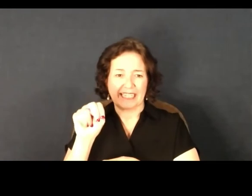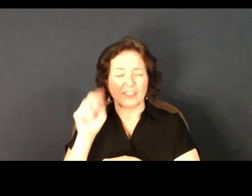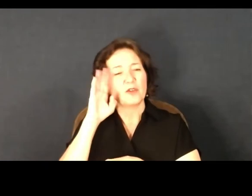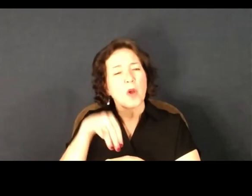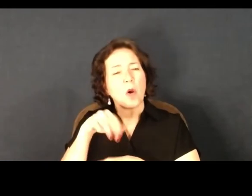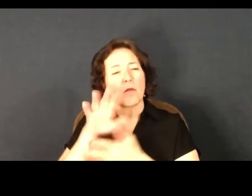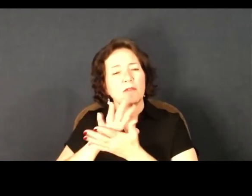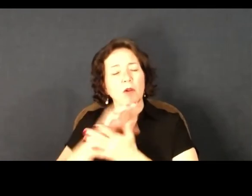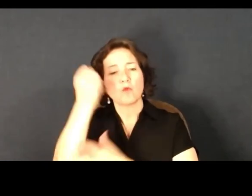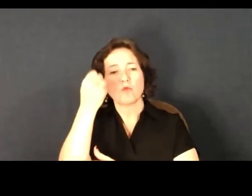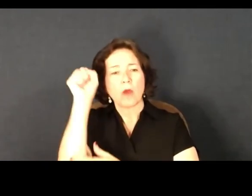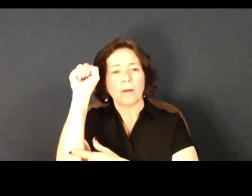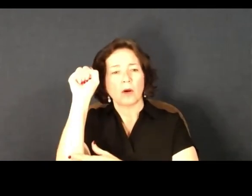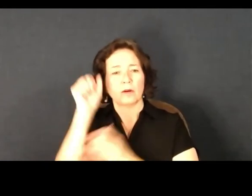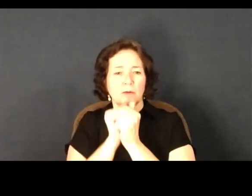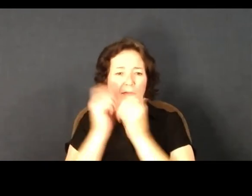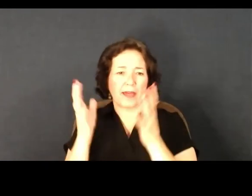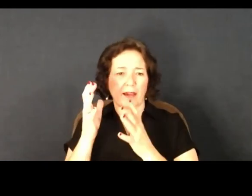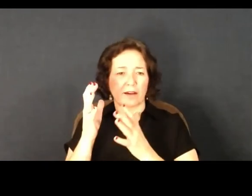Cause. Now,